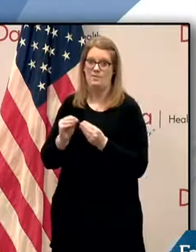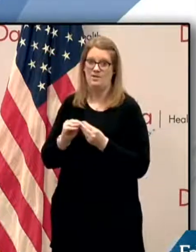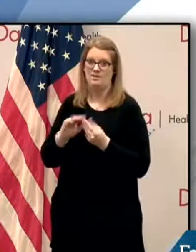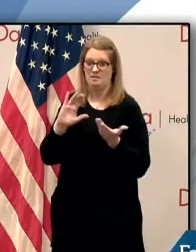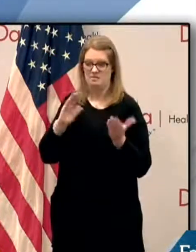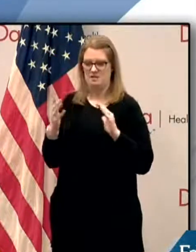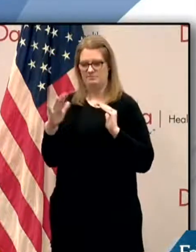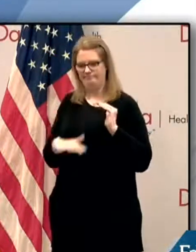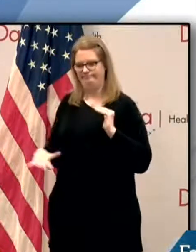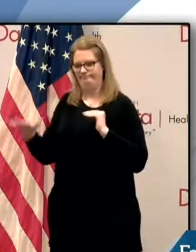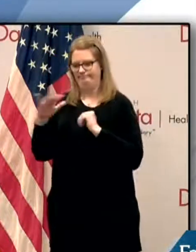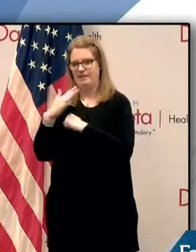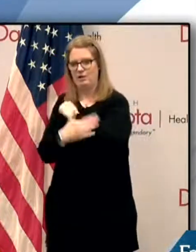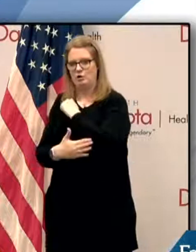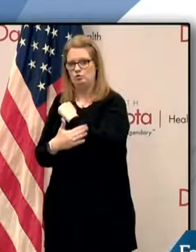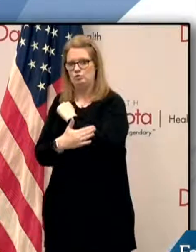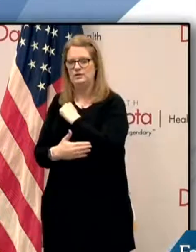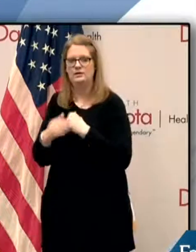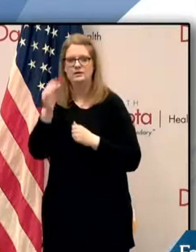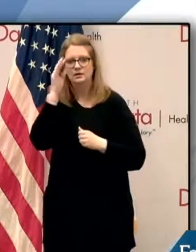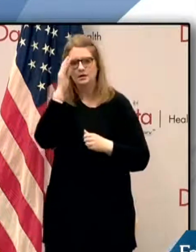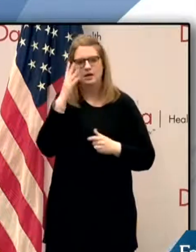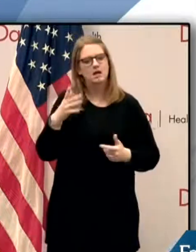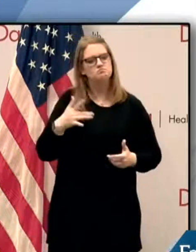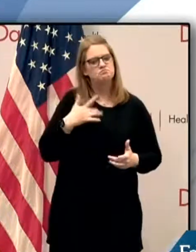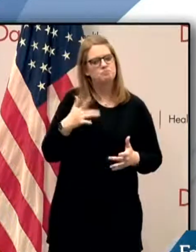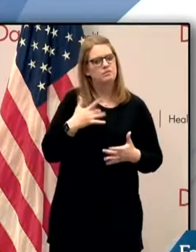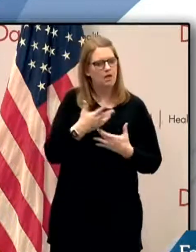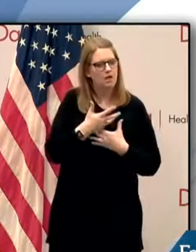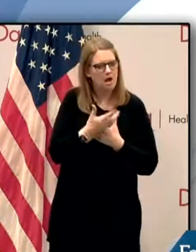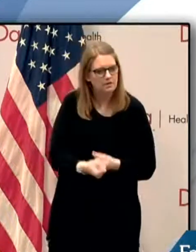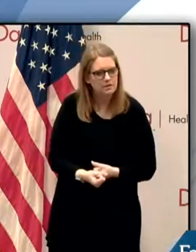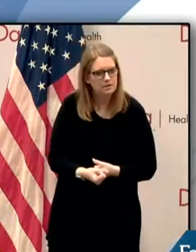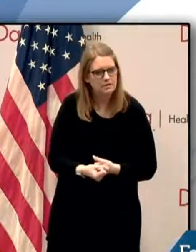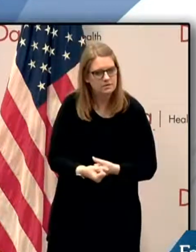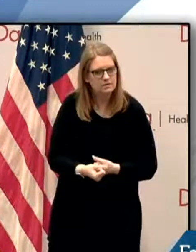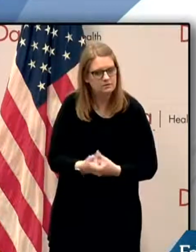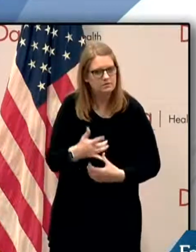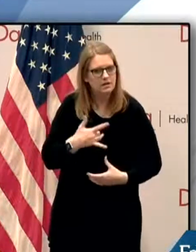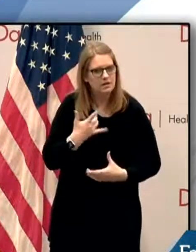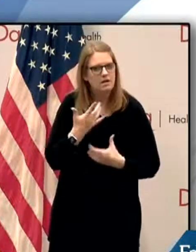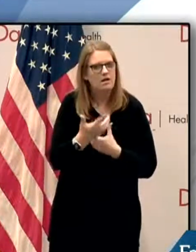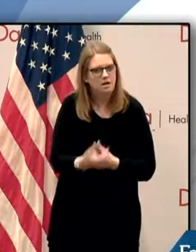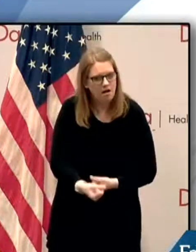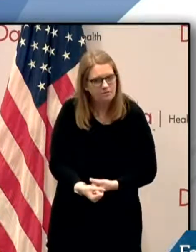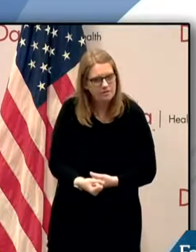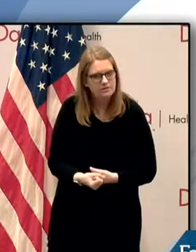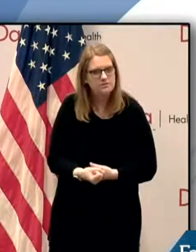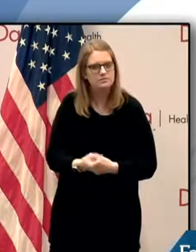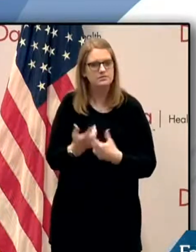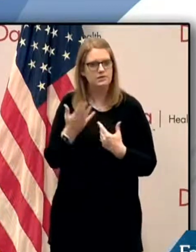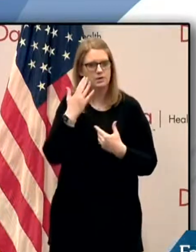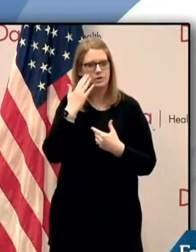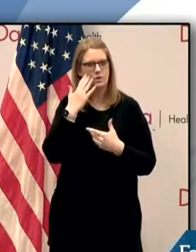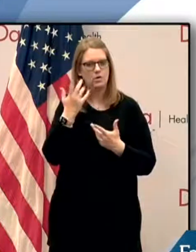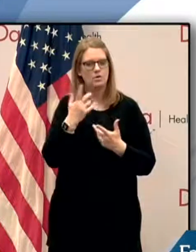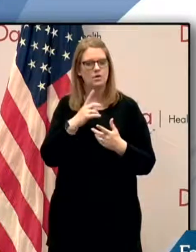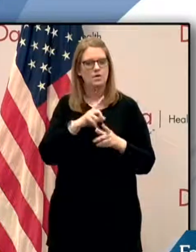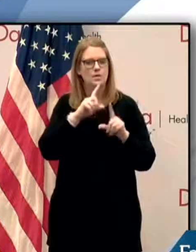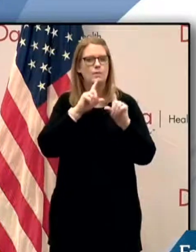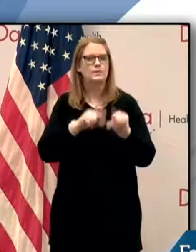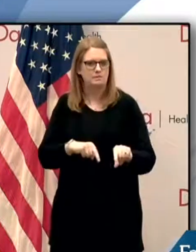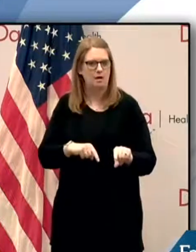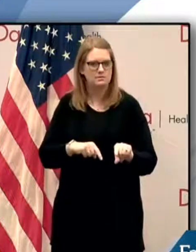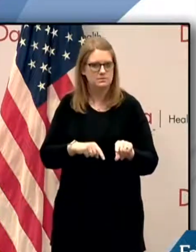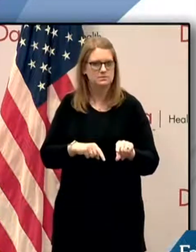we're very confident about the cumulative average response rate that we talked about because